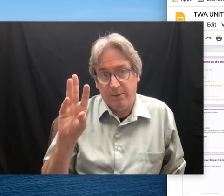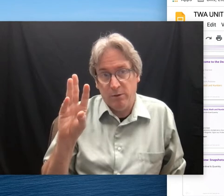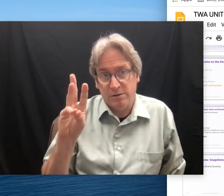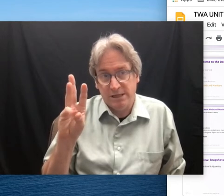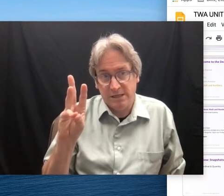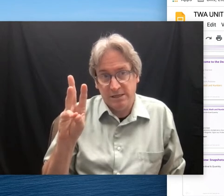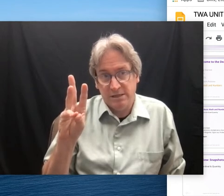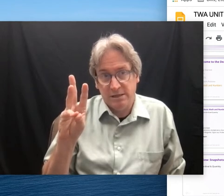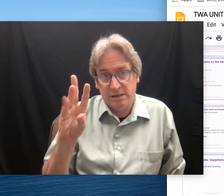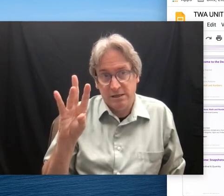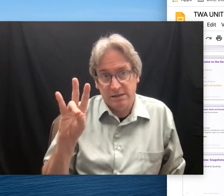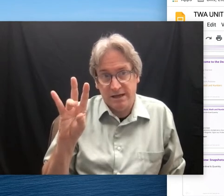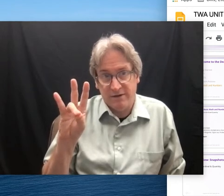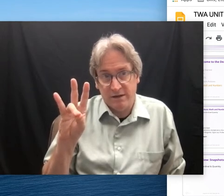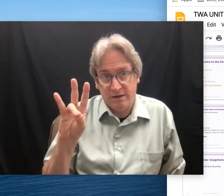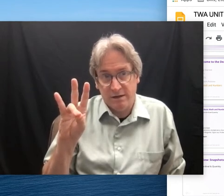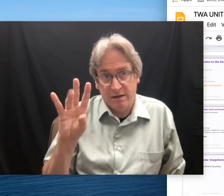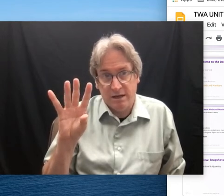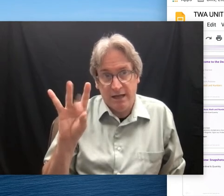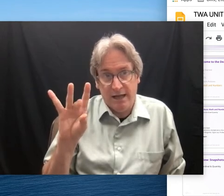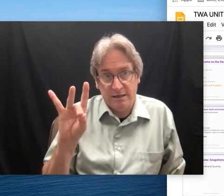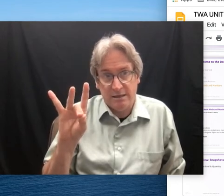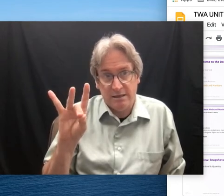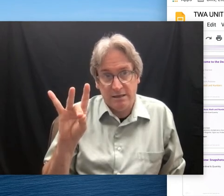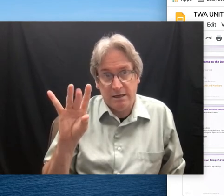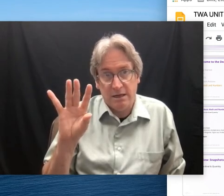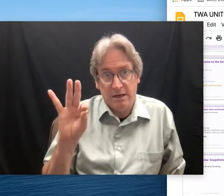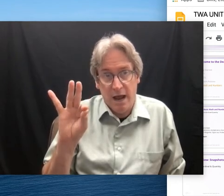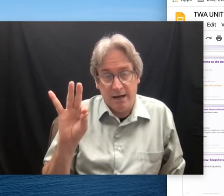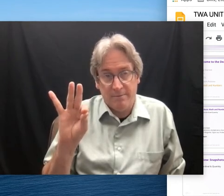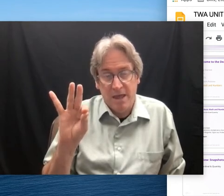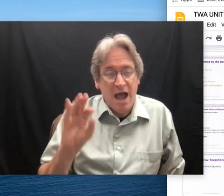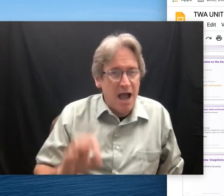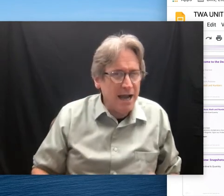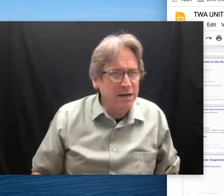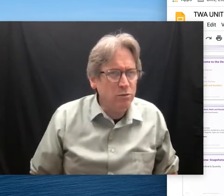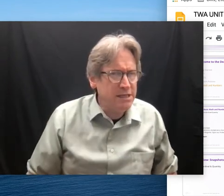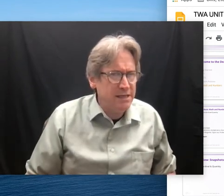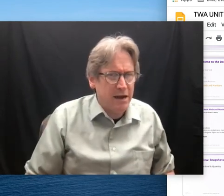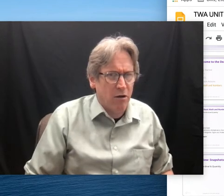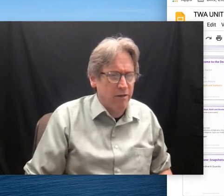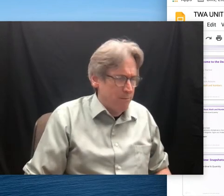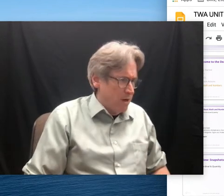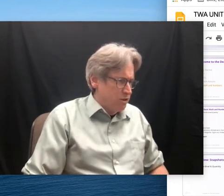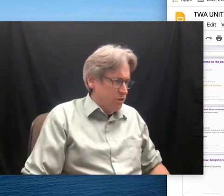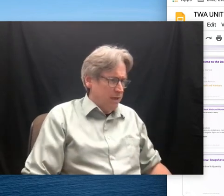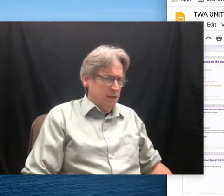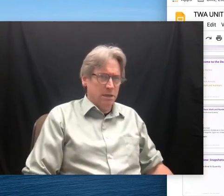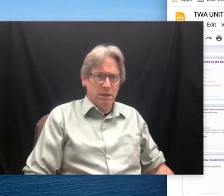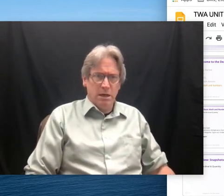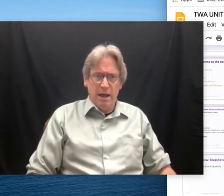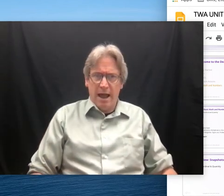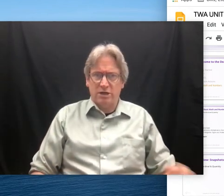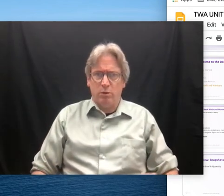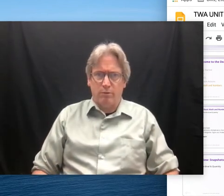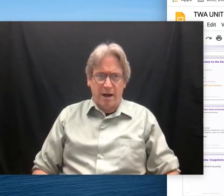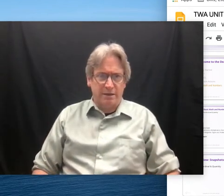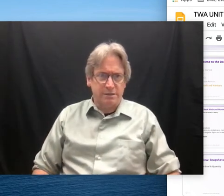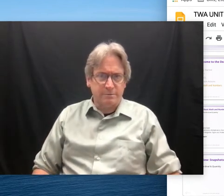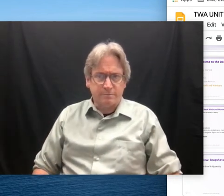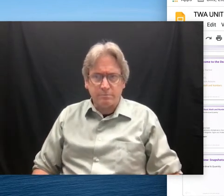clarity, people go 6, 7, 8, 9. I don't see that all that much in